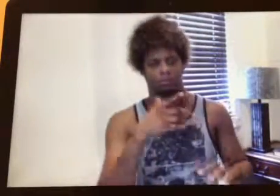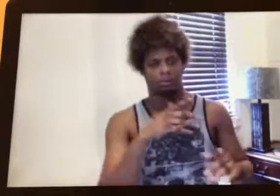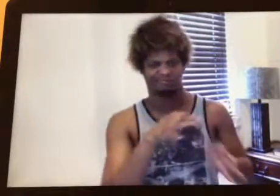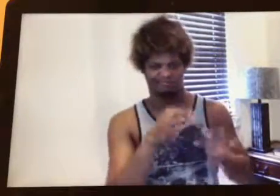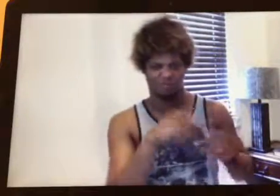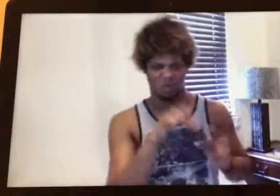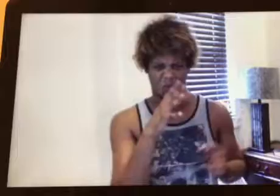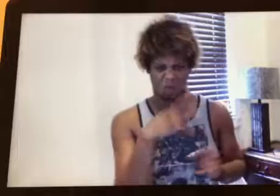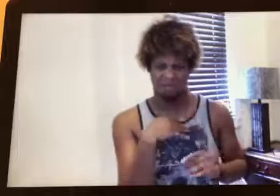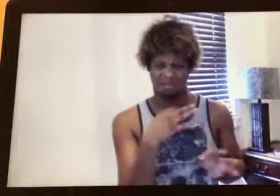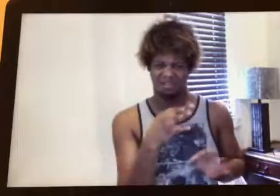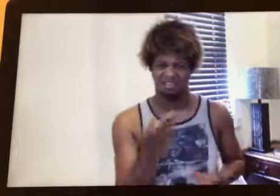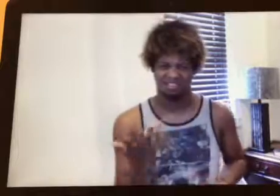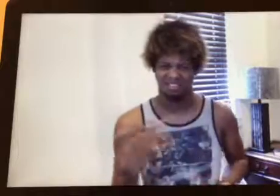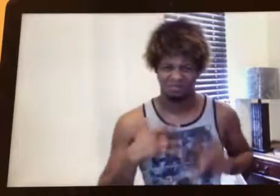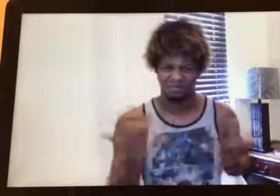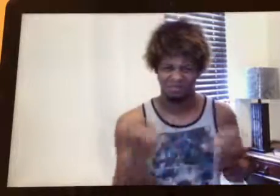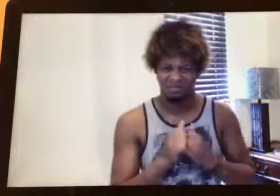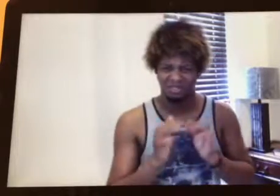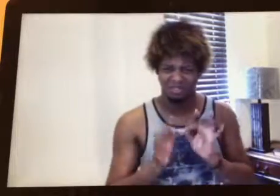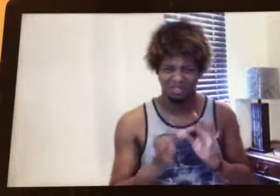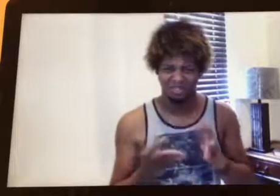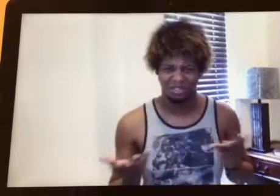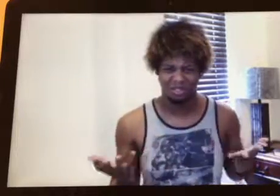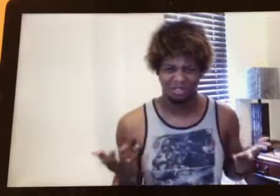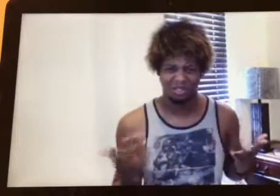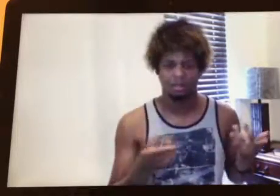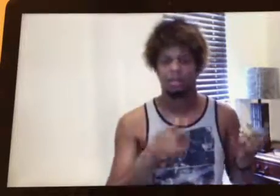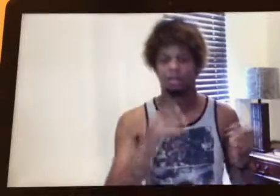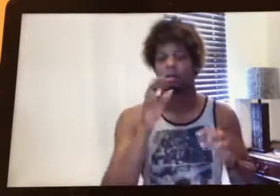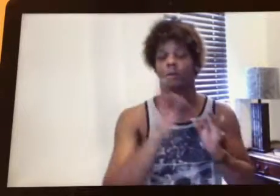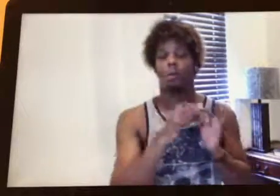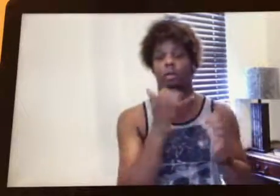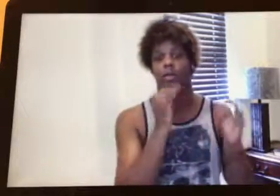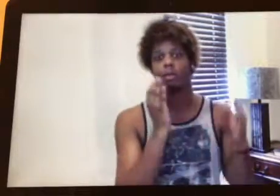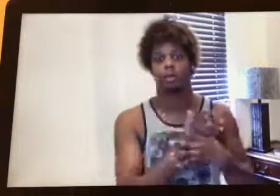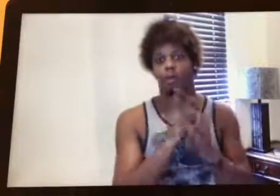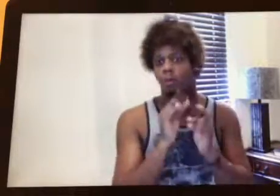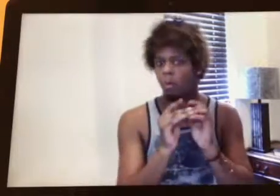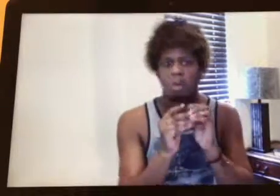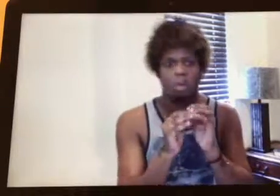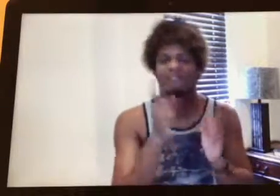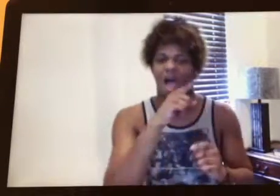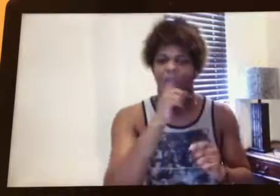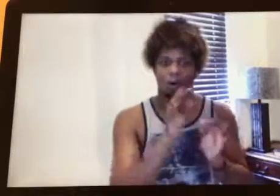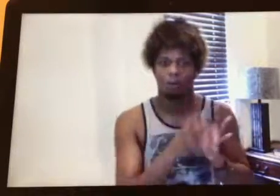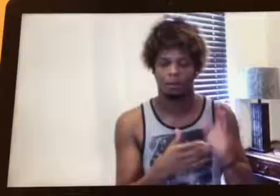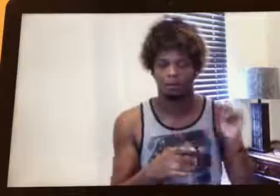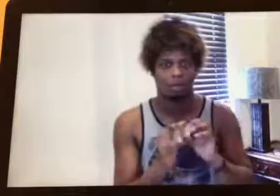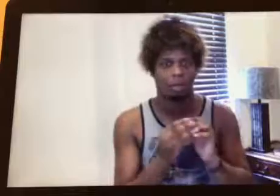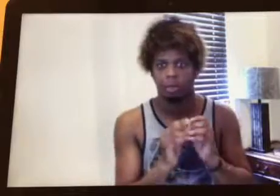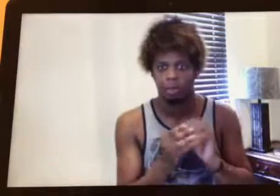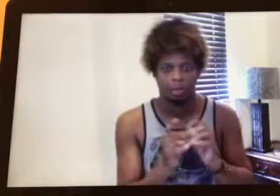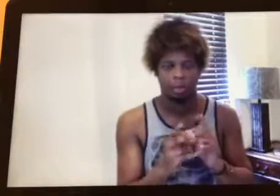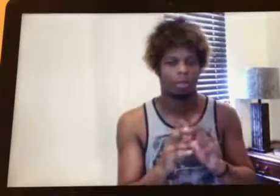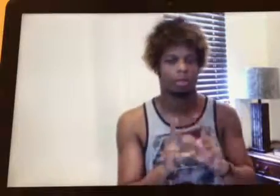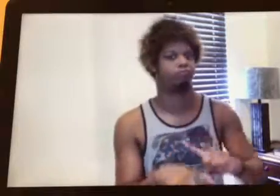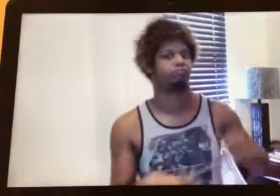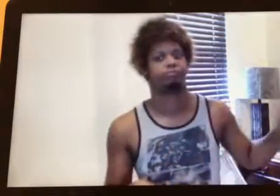to the woman that, "Do you have another interpreter?" I was like, "This interpreter is bad. He's a fake interpreter." And we